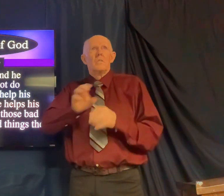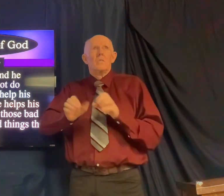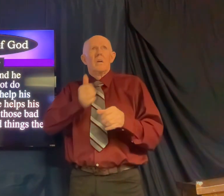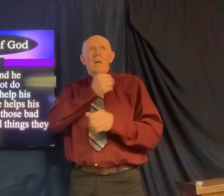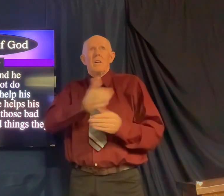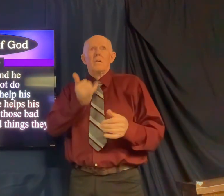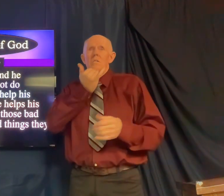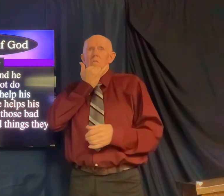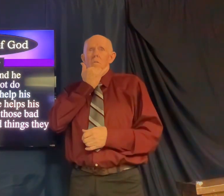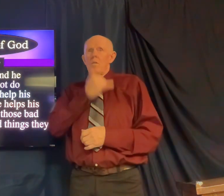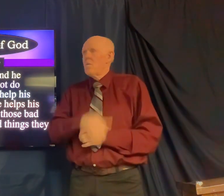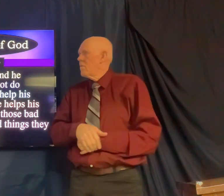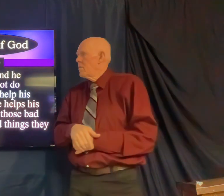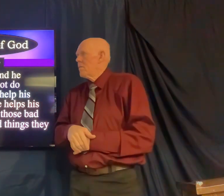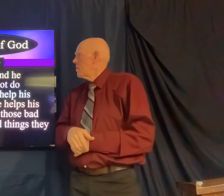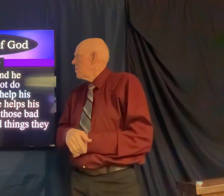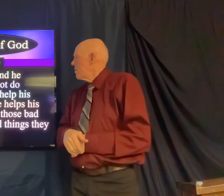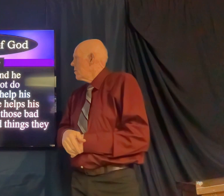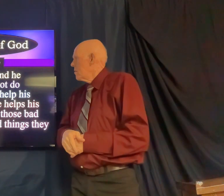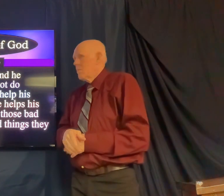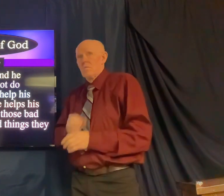does not do anything wrong.